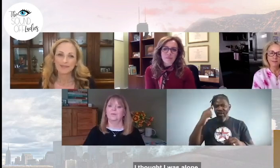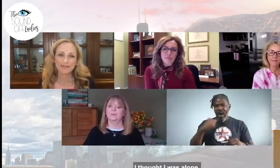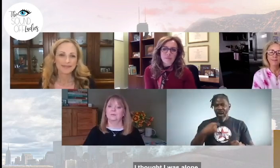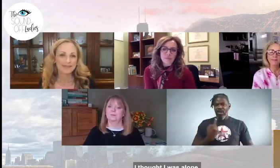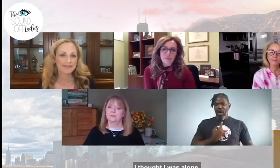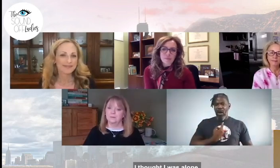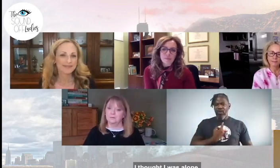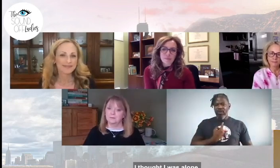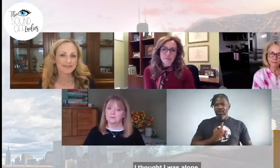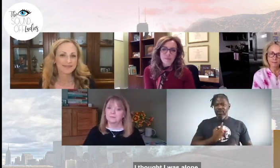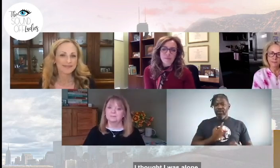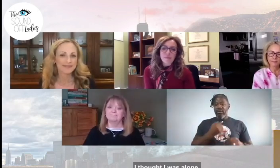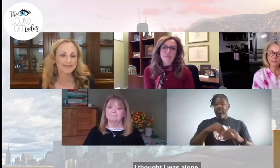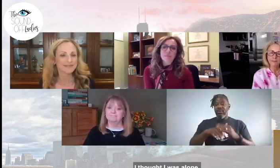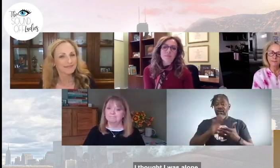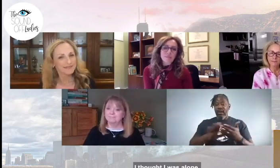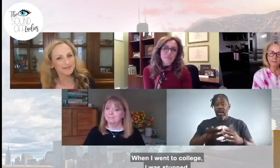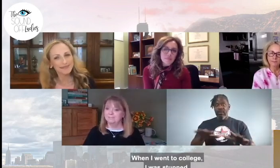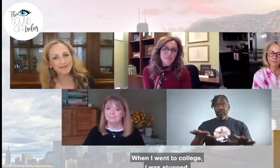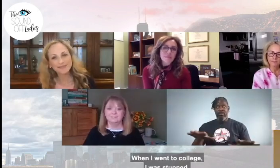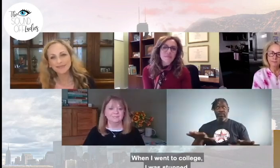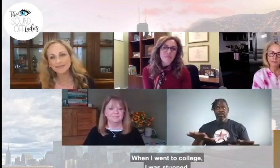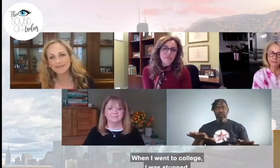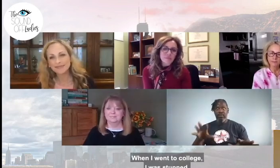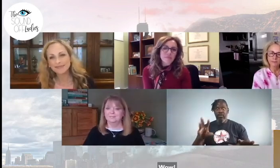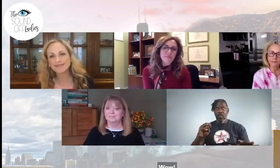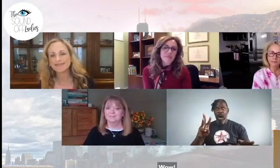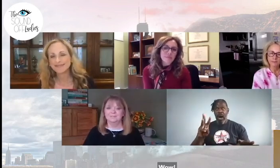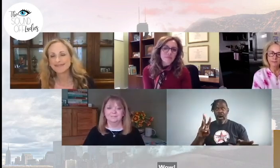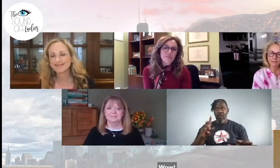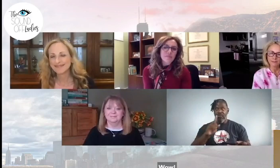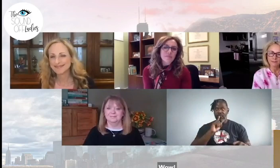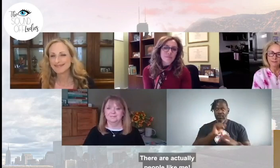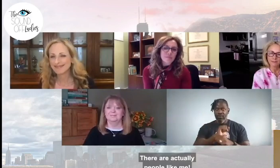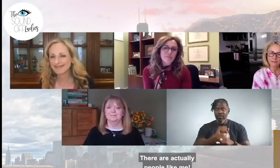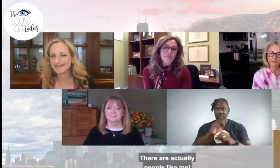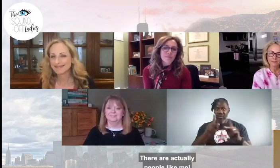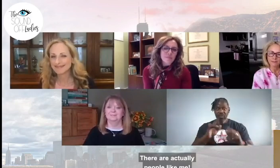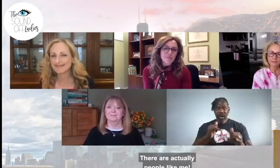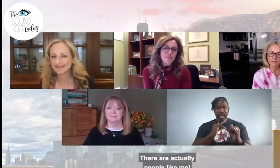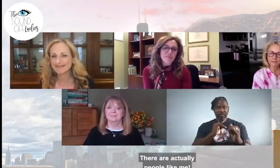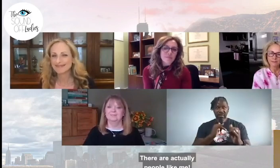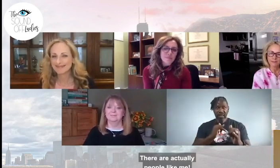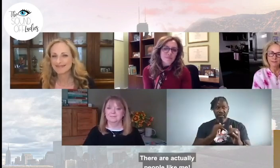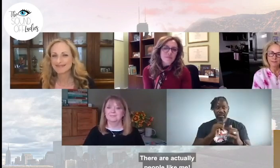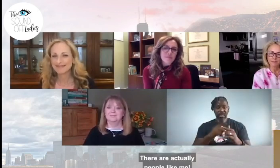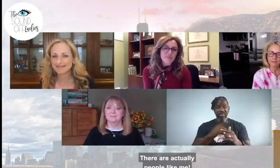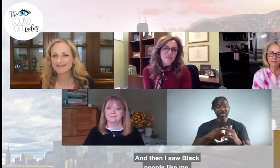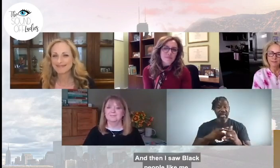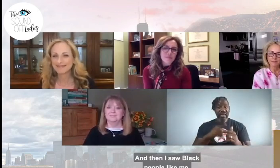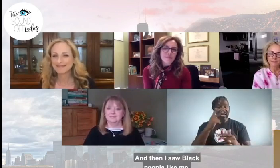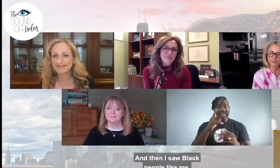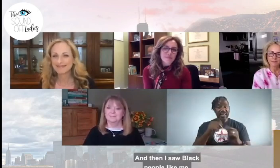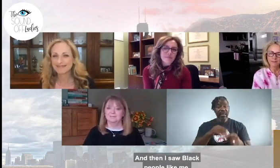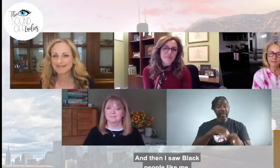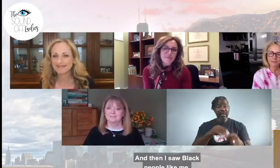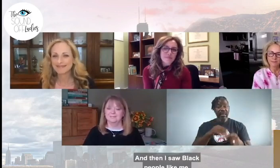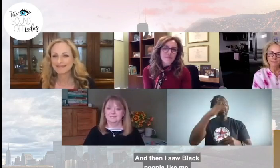me out there. I thought I was all alone. When I entered school, I was like, wow. So when I